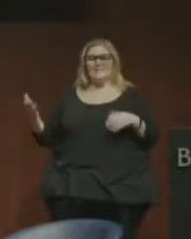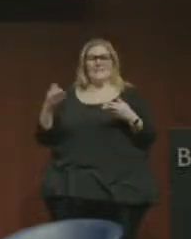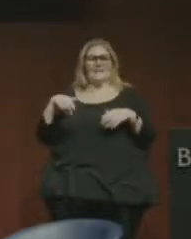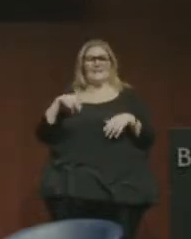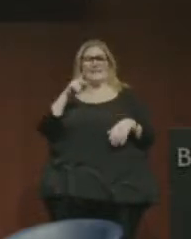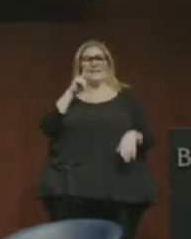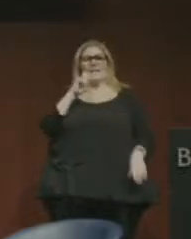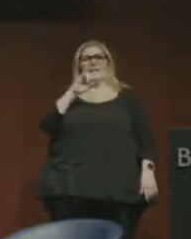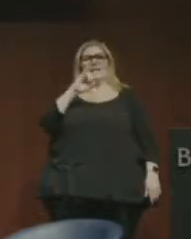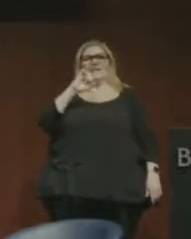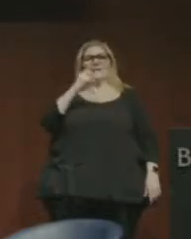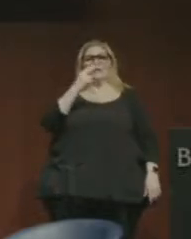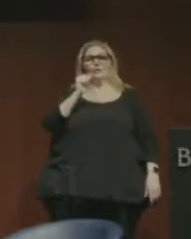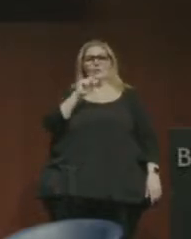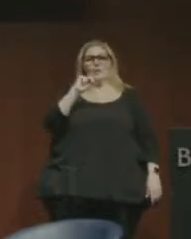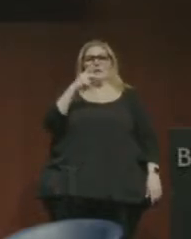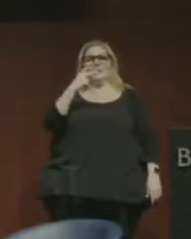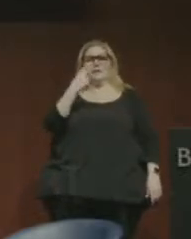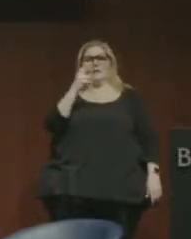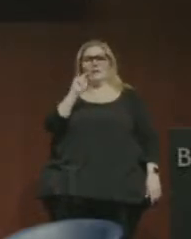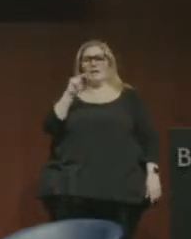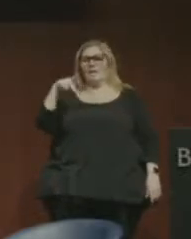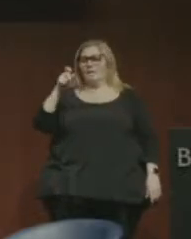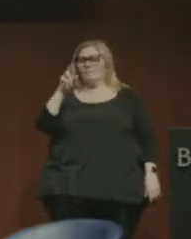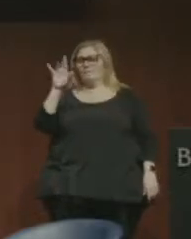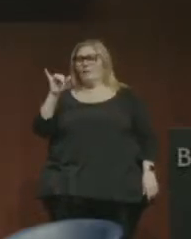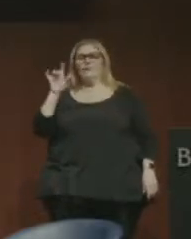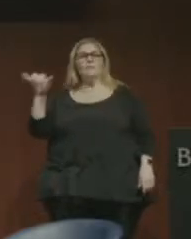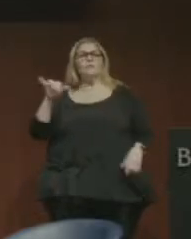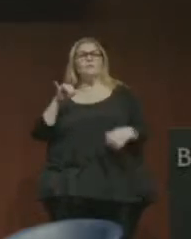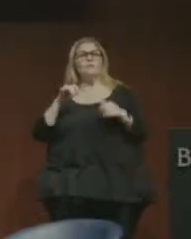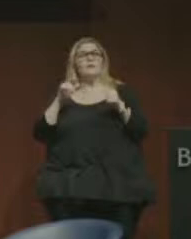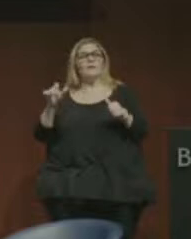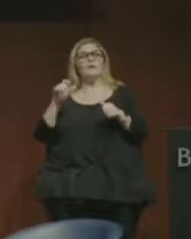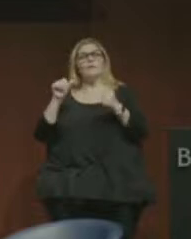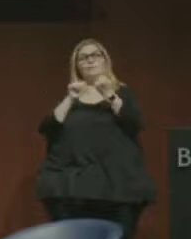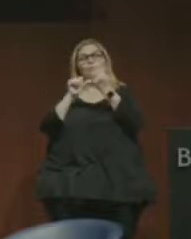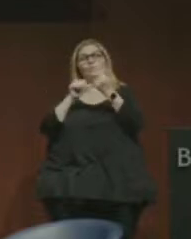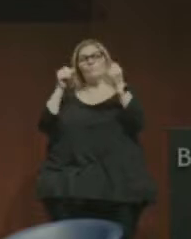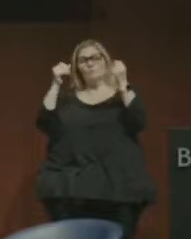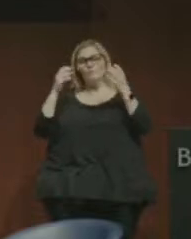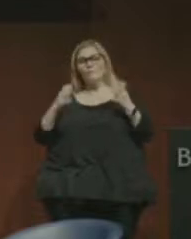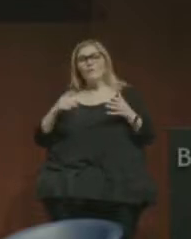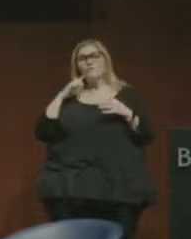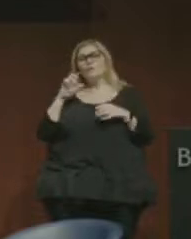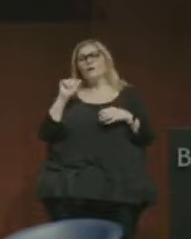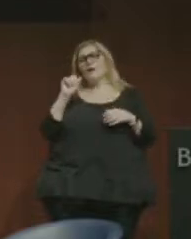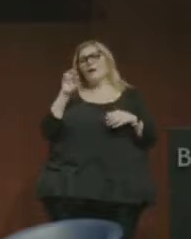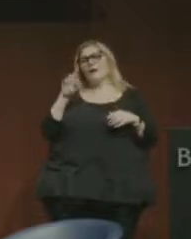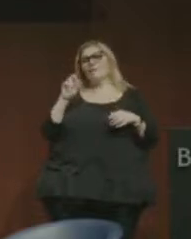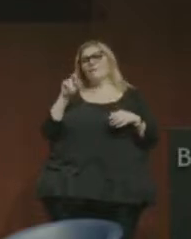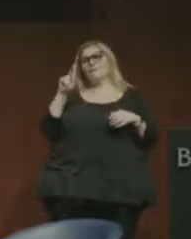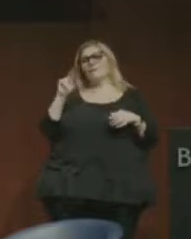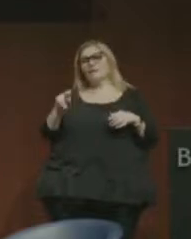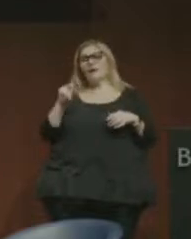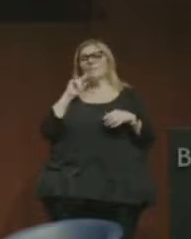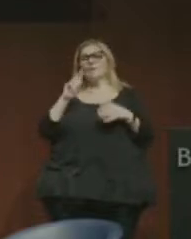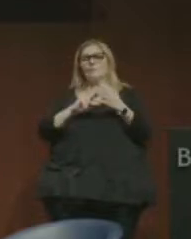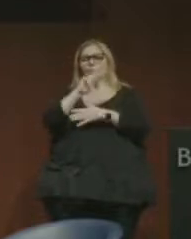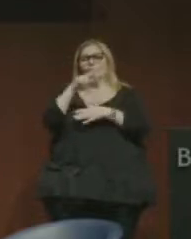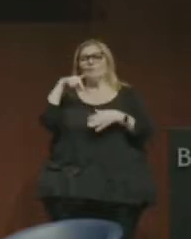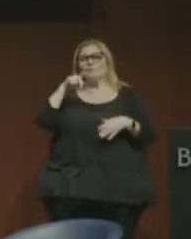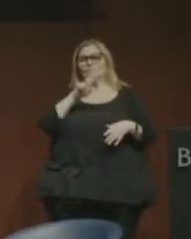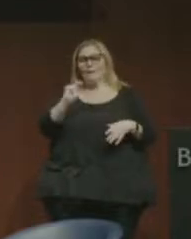will be Keisha-Khan Perry, who's the Presidential Penn Compact Associate Professor of Africana Studies at the University of